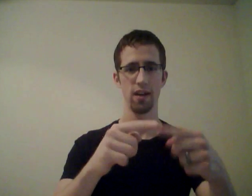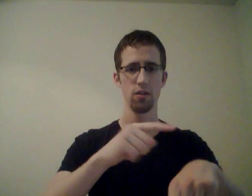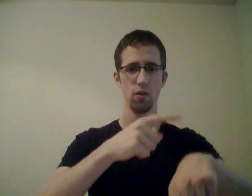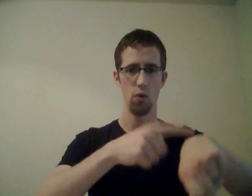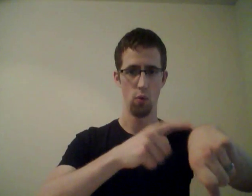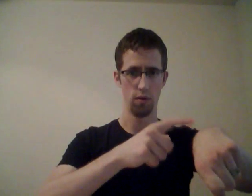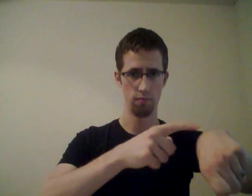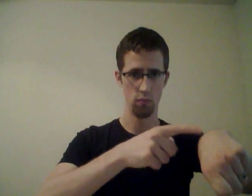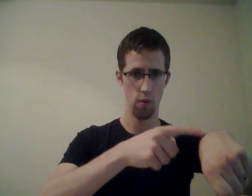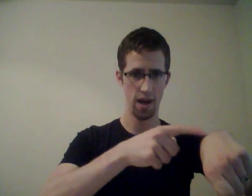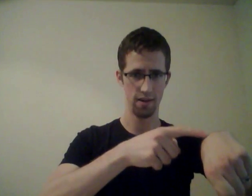when or when,